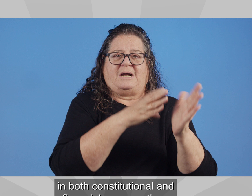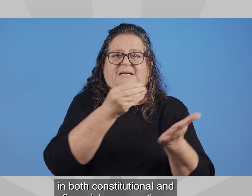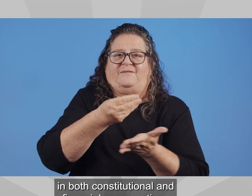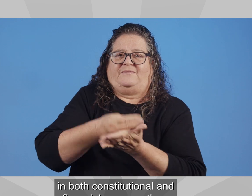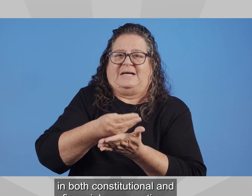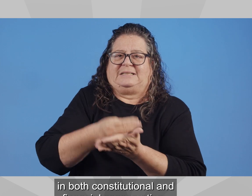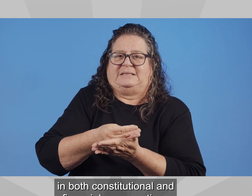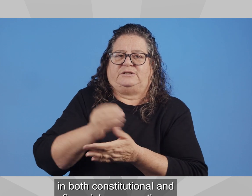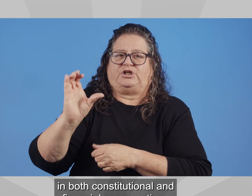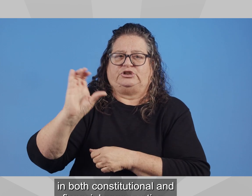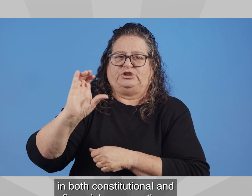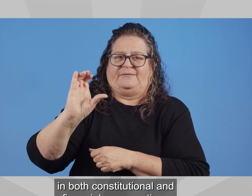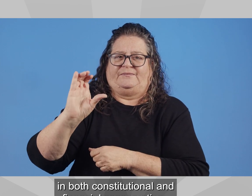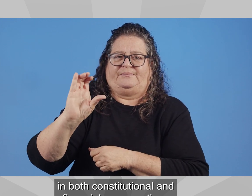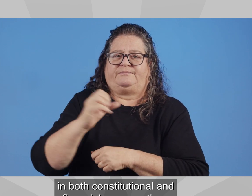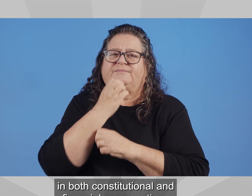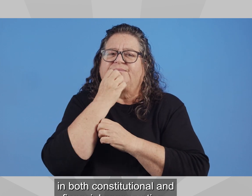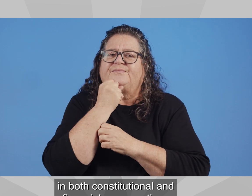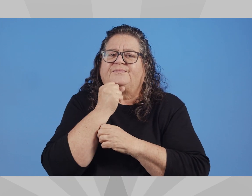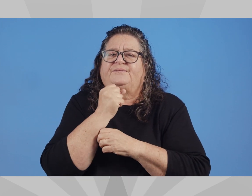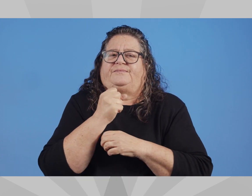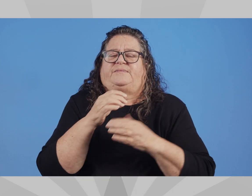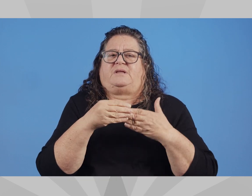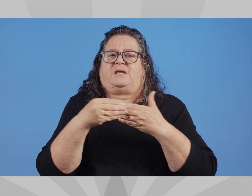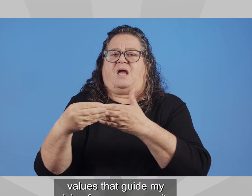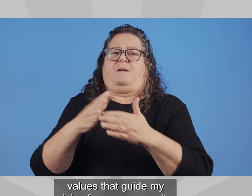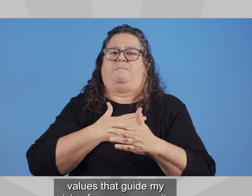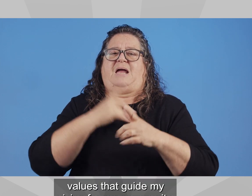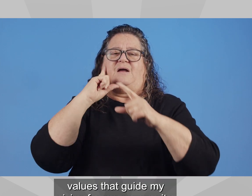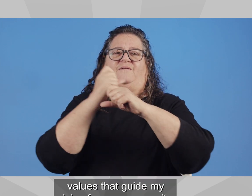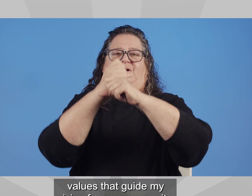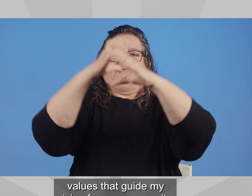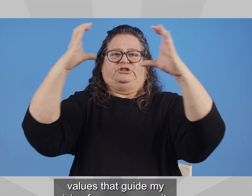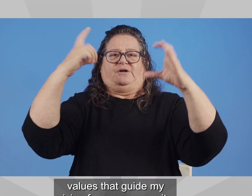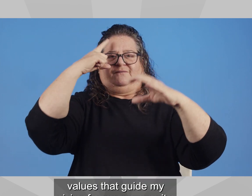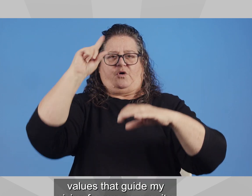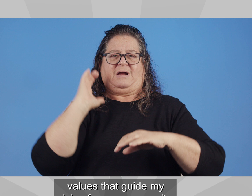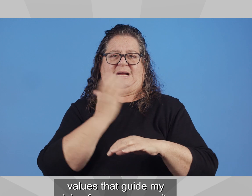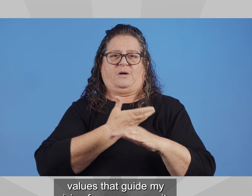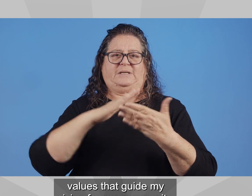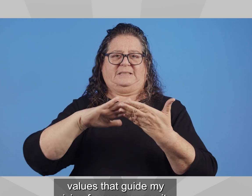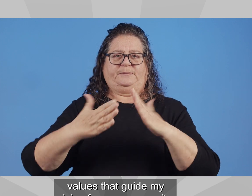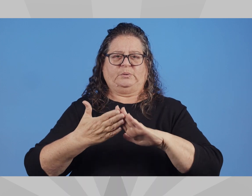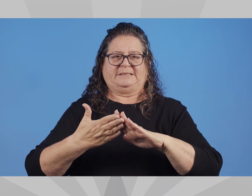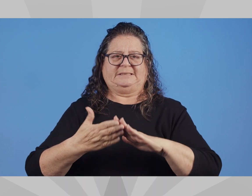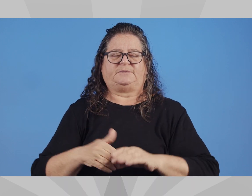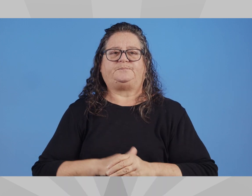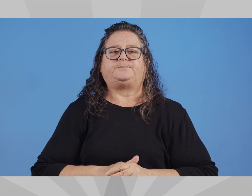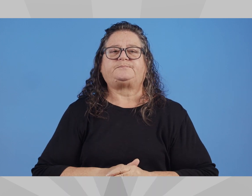both constitutional and financial conservatism, values that guide my vision for our community.